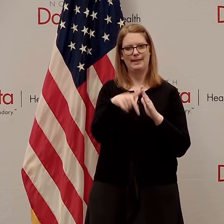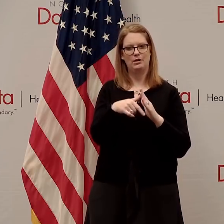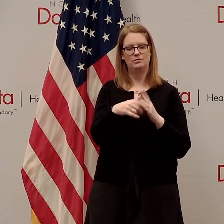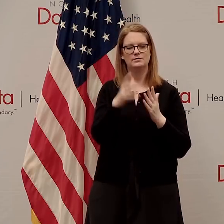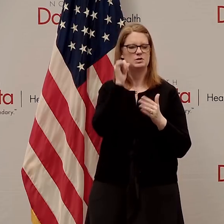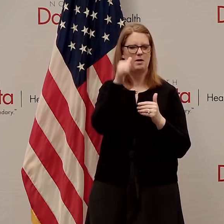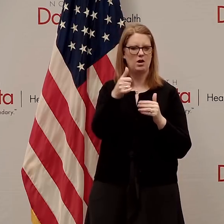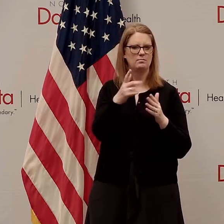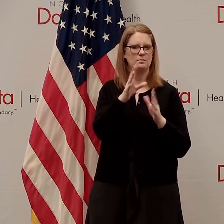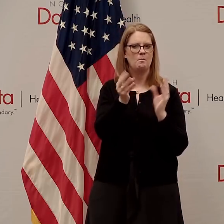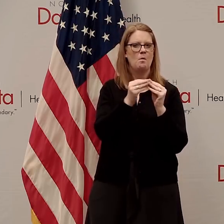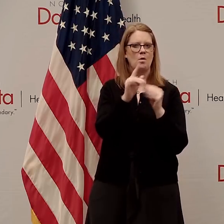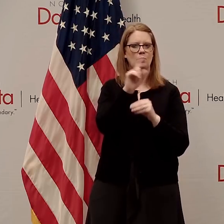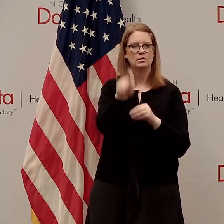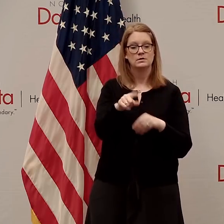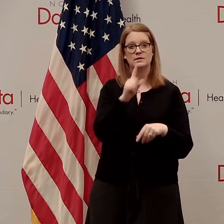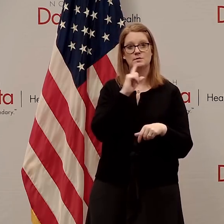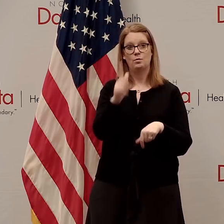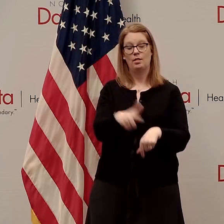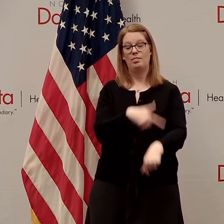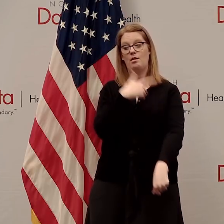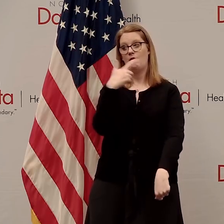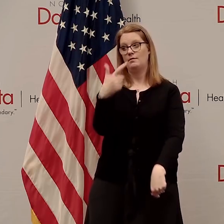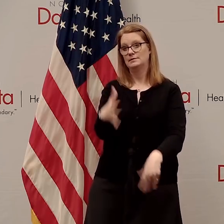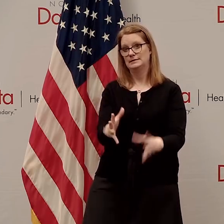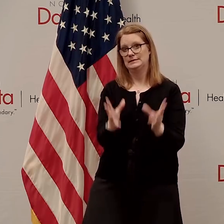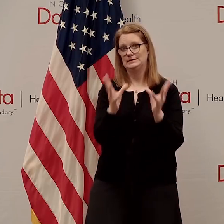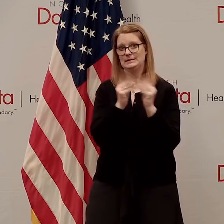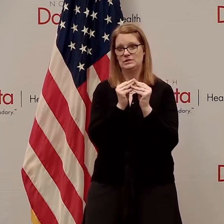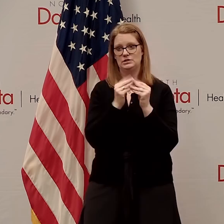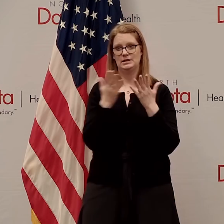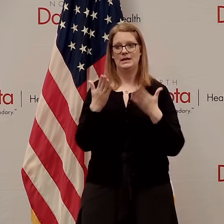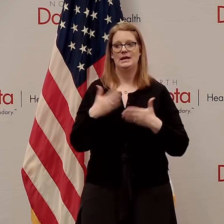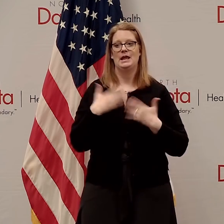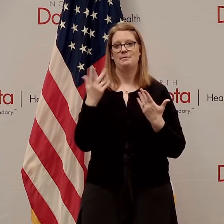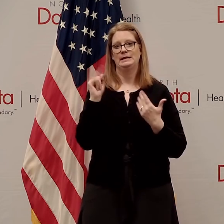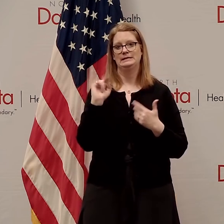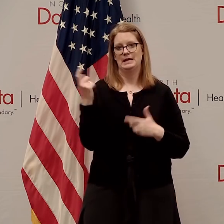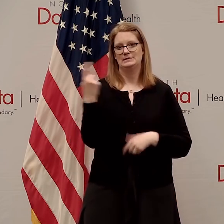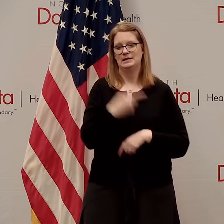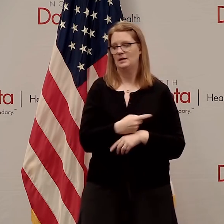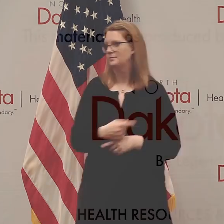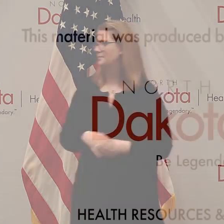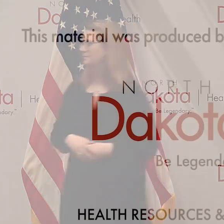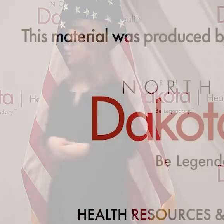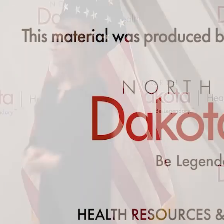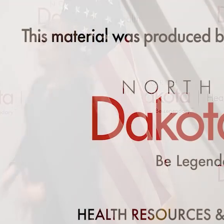this exceptionally long session today. Happy Tax Day.